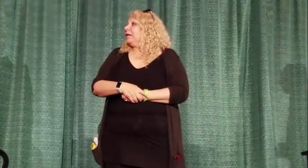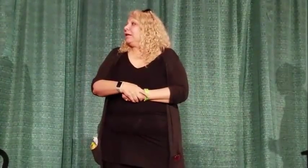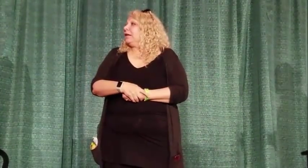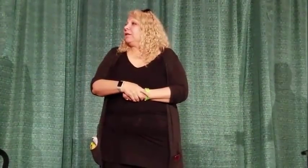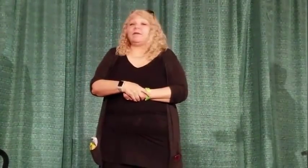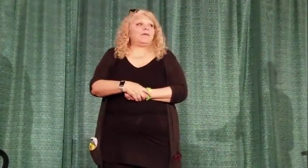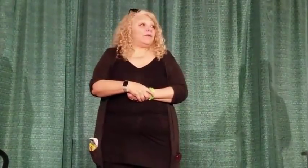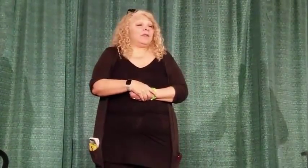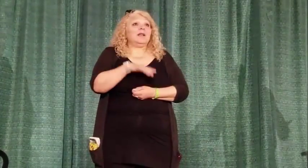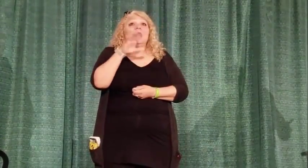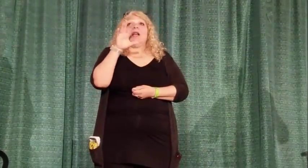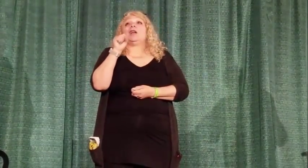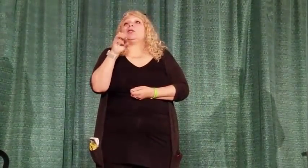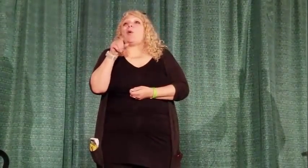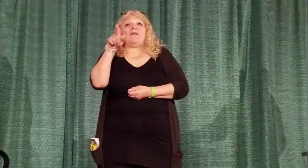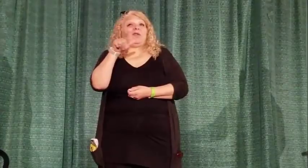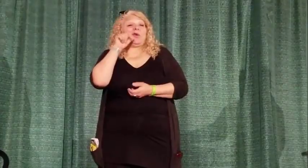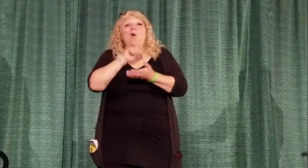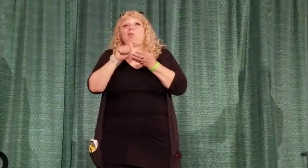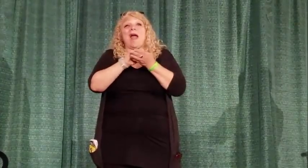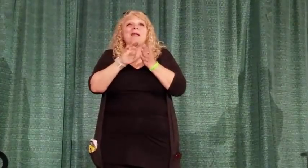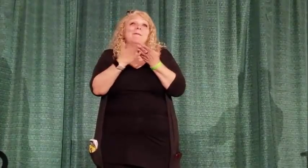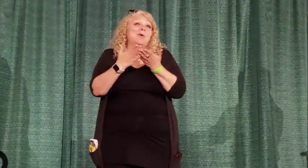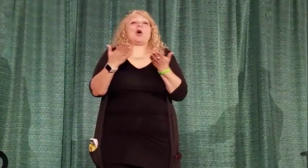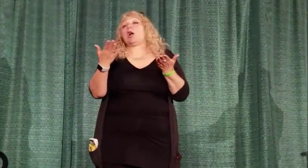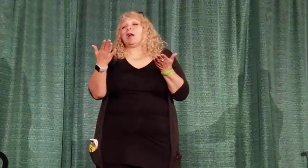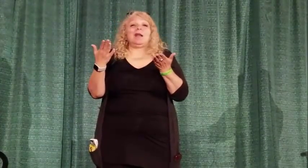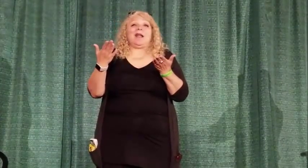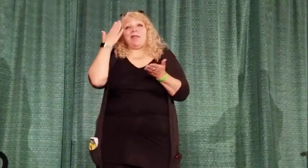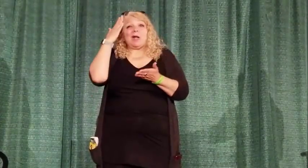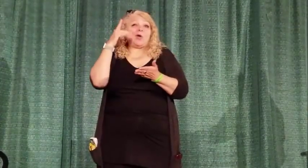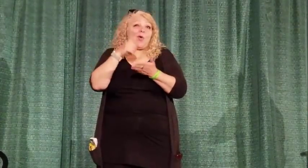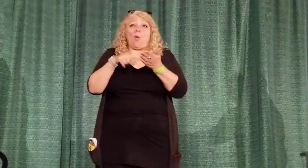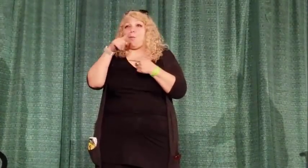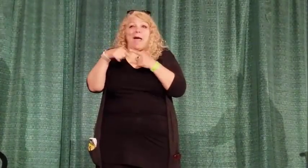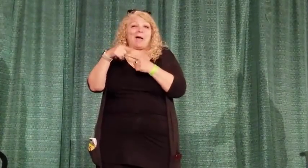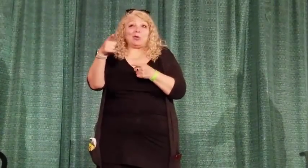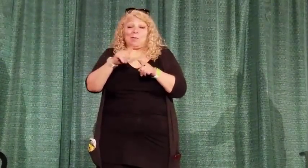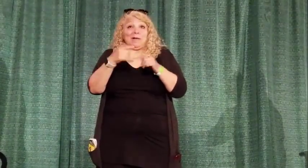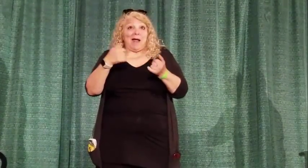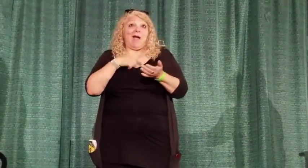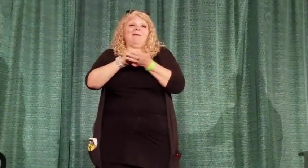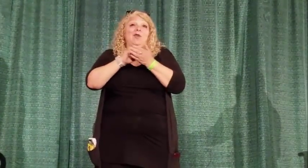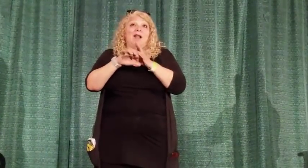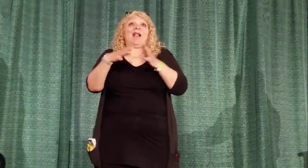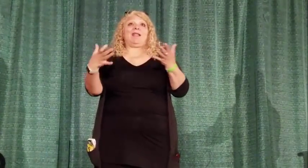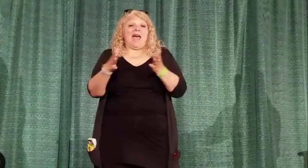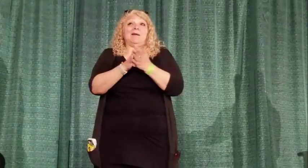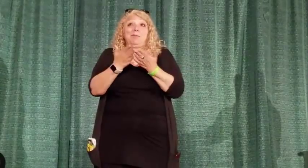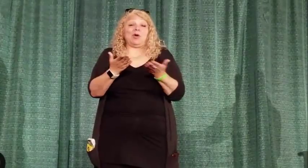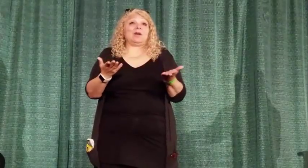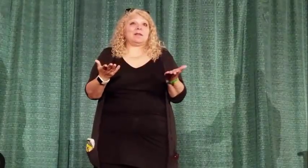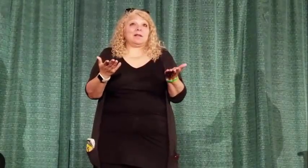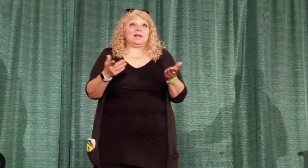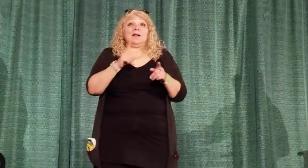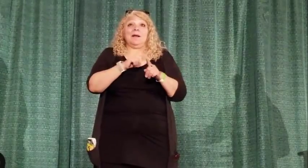But when you haven't written a book, they're like judging you. Now once you write books, then they know what you stand for, right? They know exactly what you are, what you stand for. But it